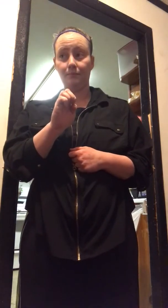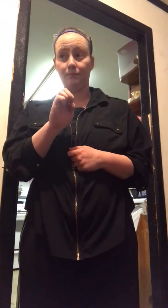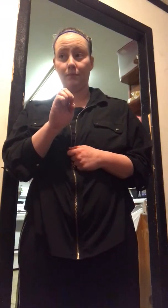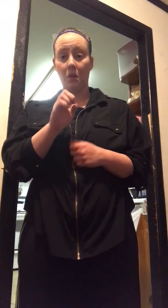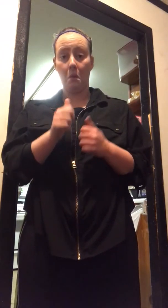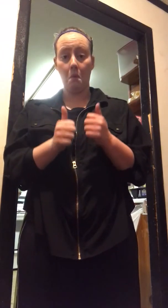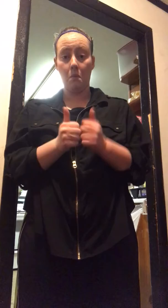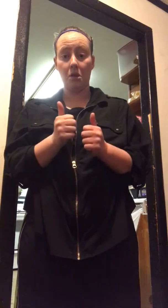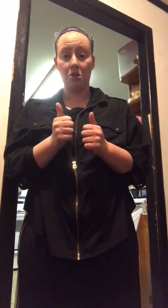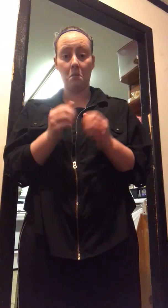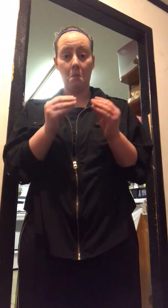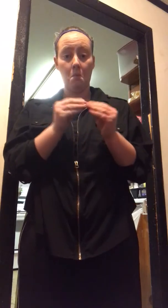Which has more neutrons?